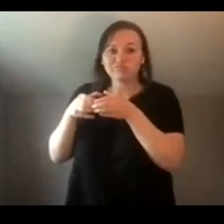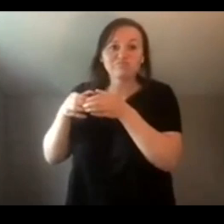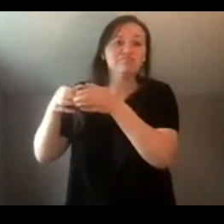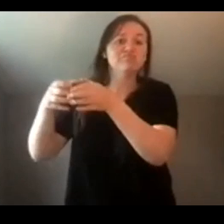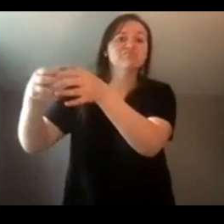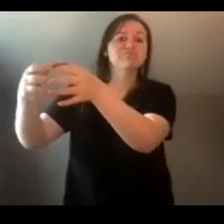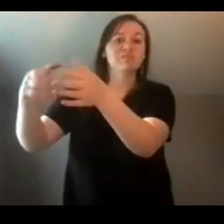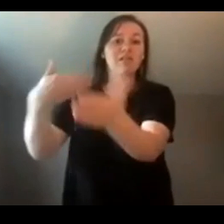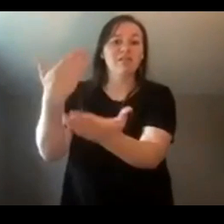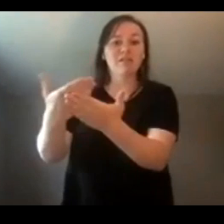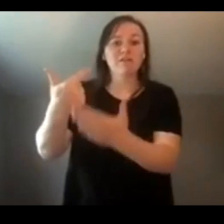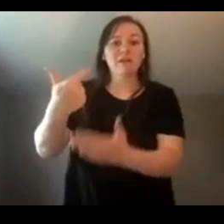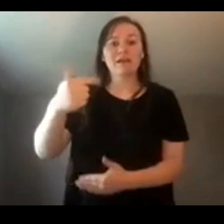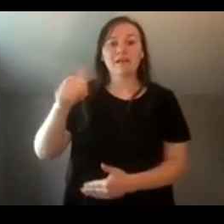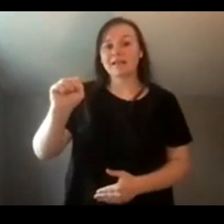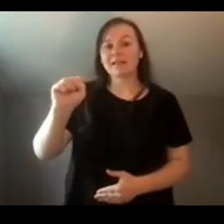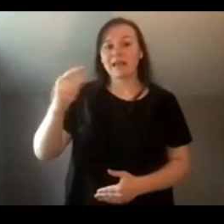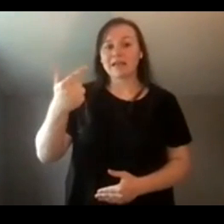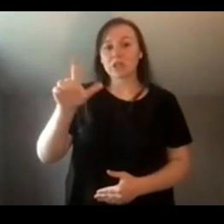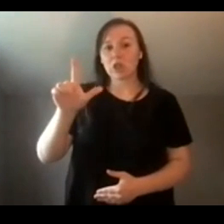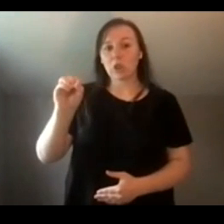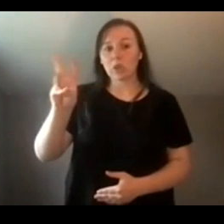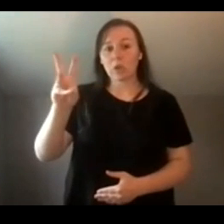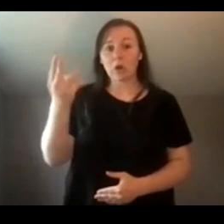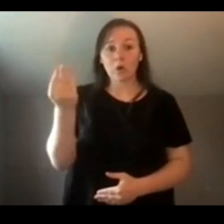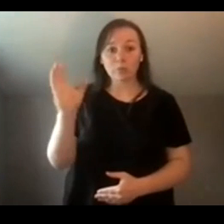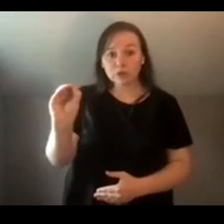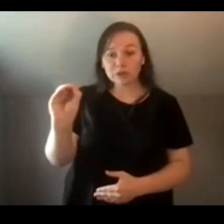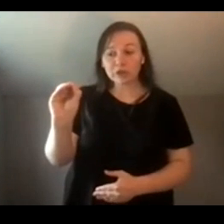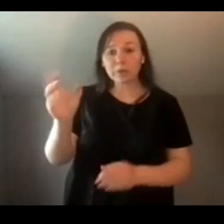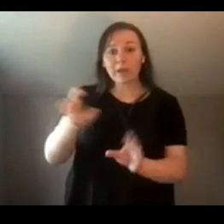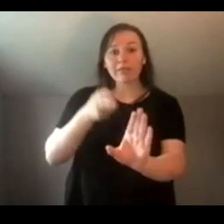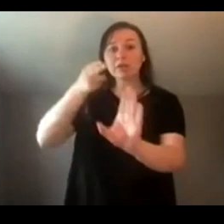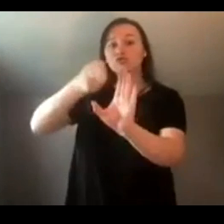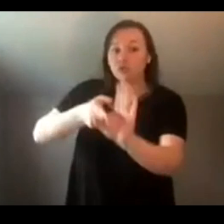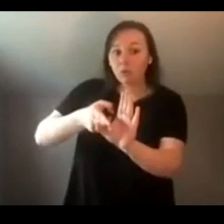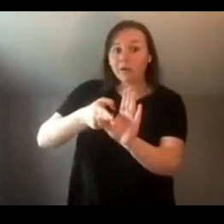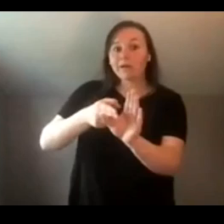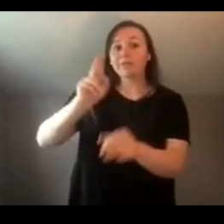as Glasgow, Missouri, where they joined the Union Army.